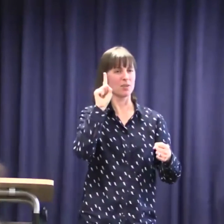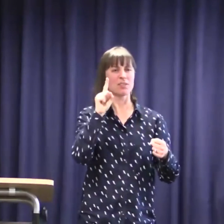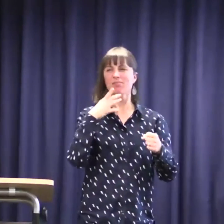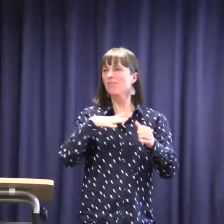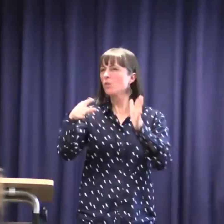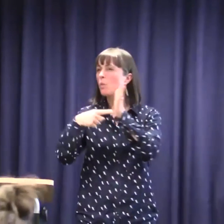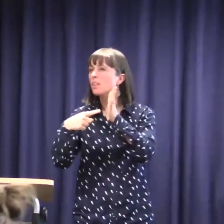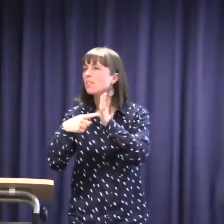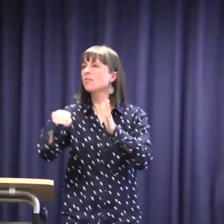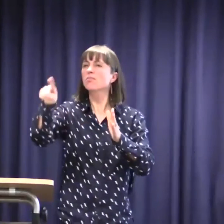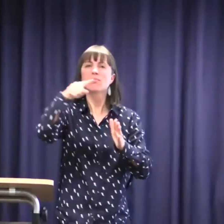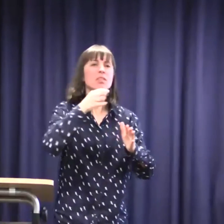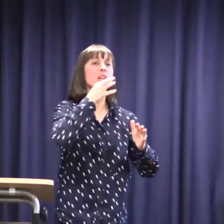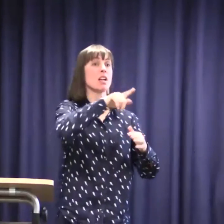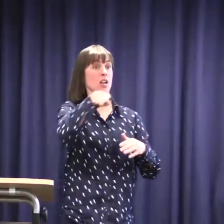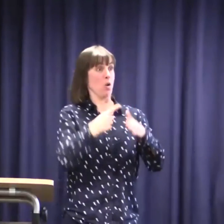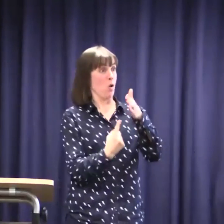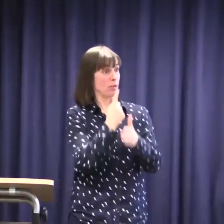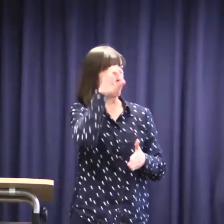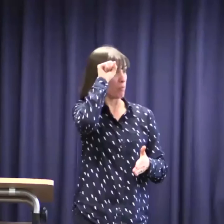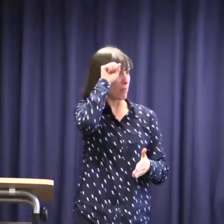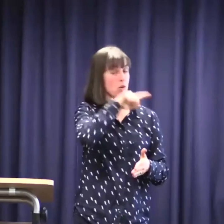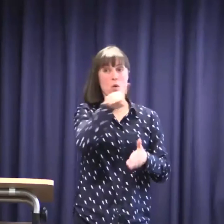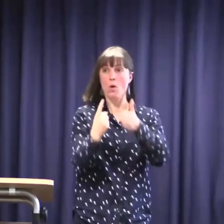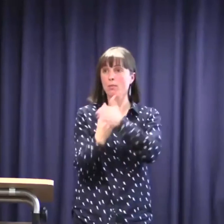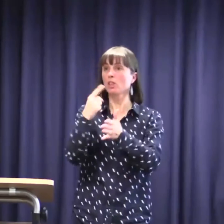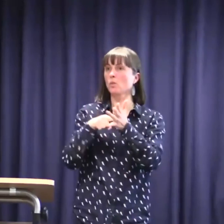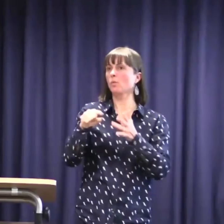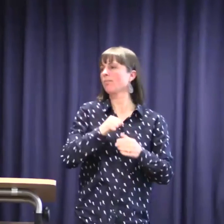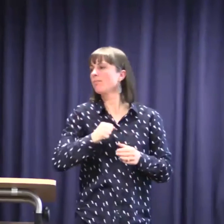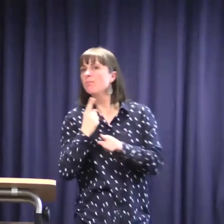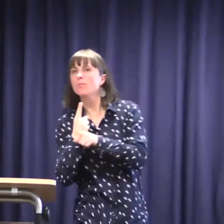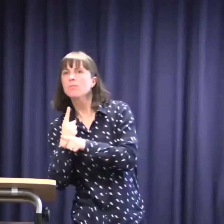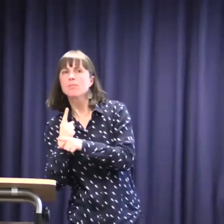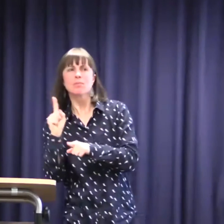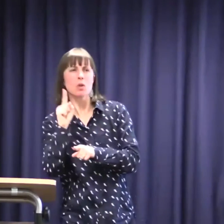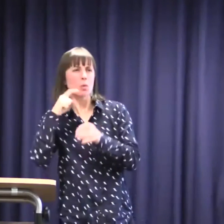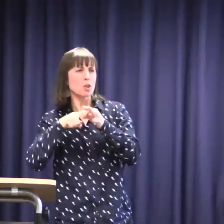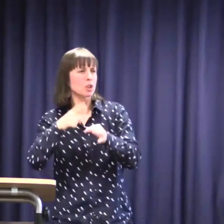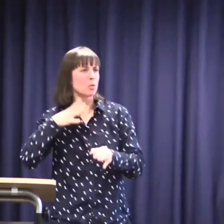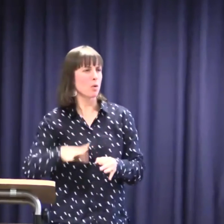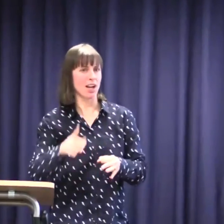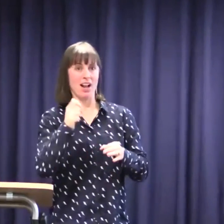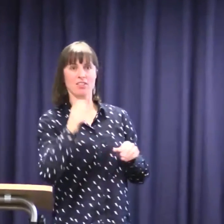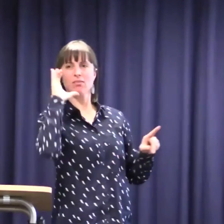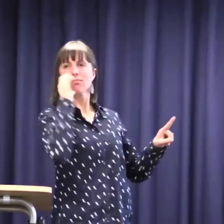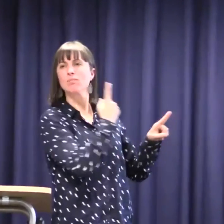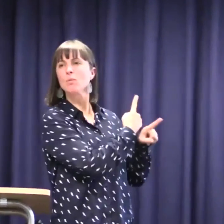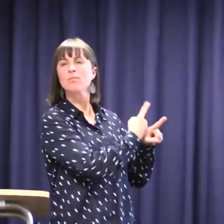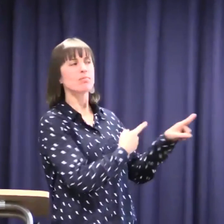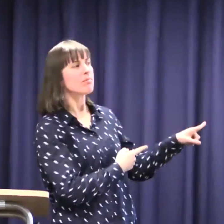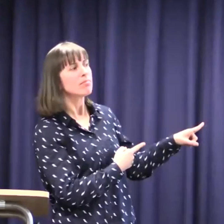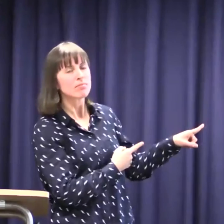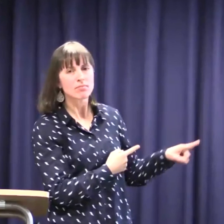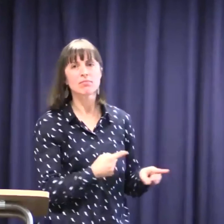We're going to take a break now. This is a good time for you to have some refreshments and also to